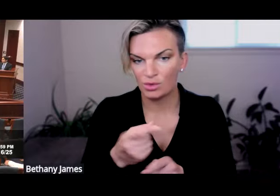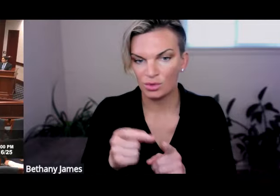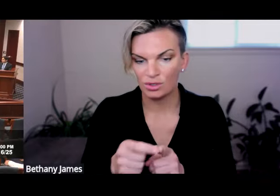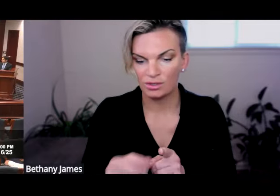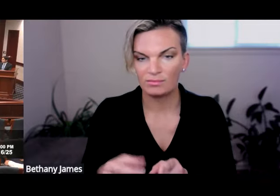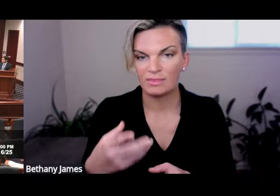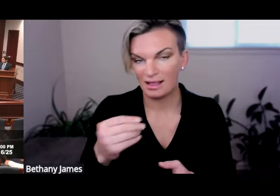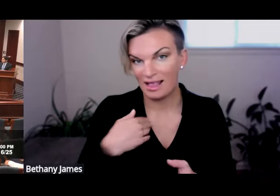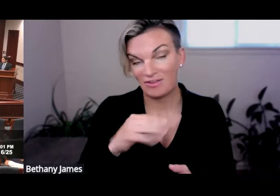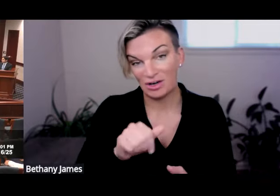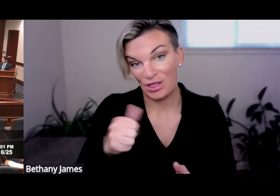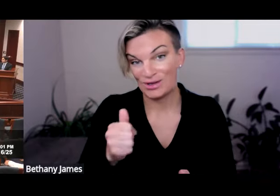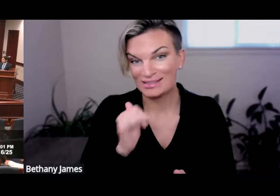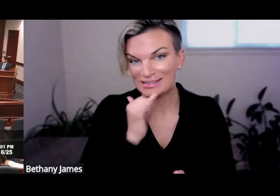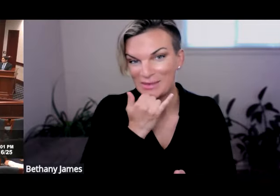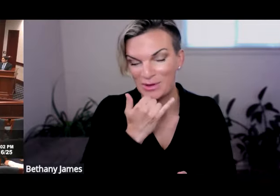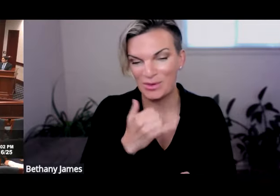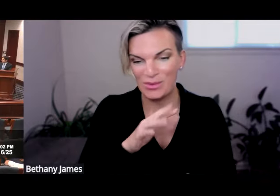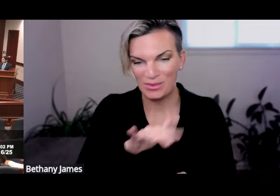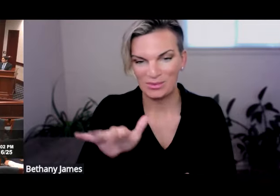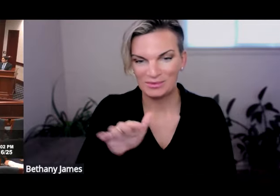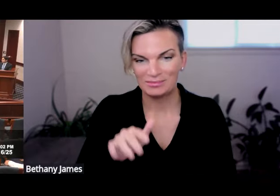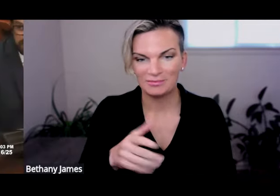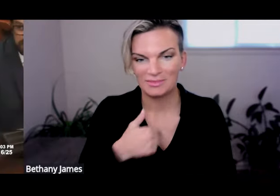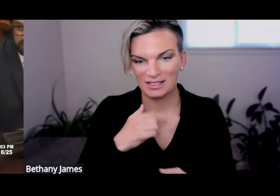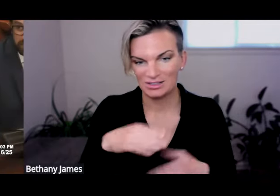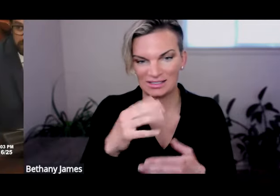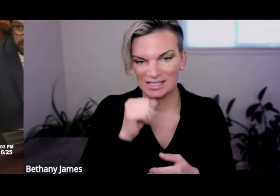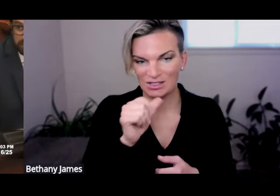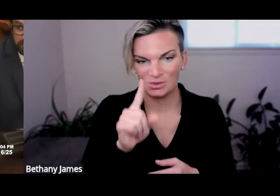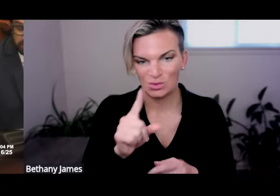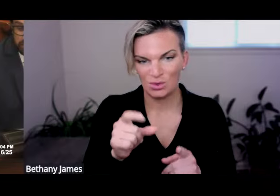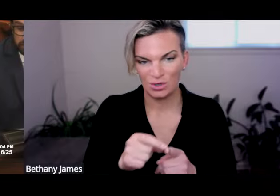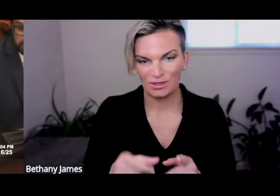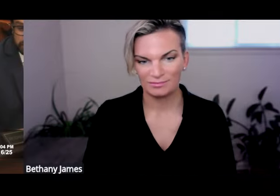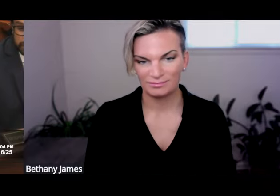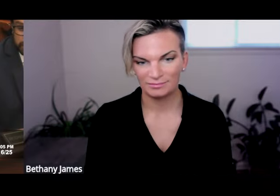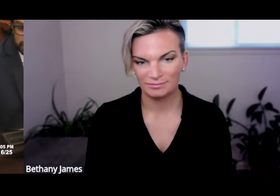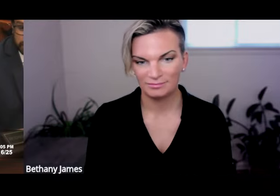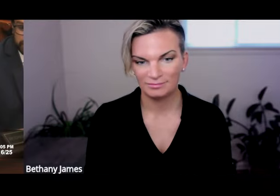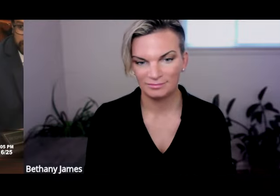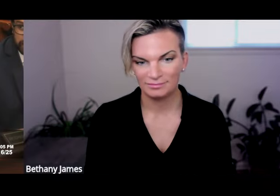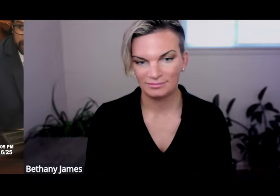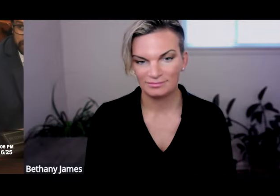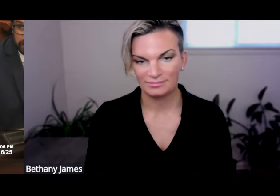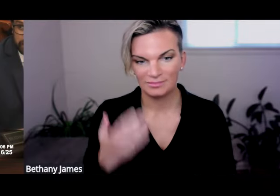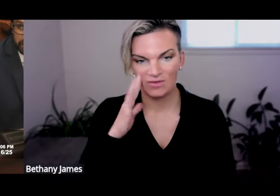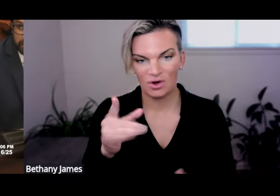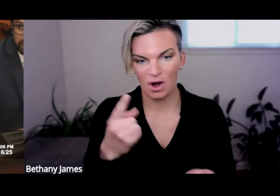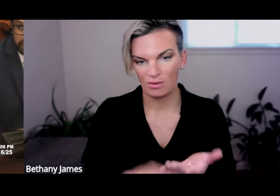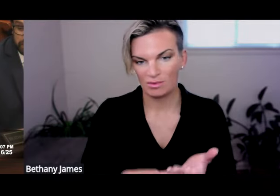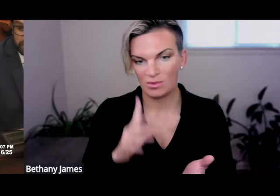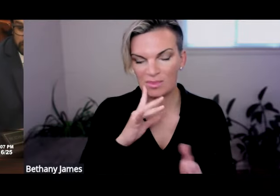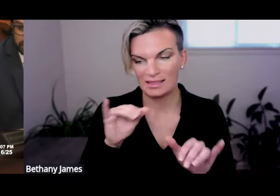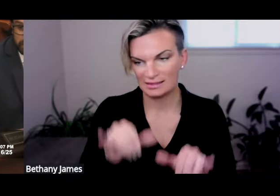typo. But so I would suggest it's not just one word. I don't know if your argument's going to be the same,